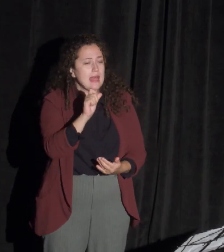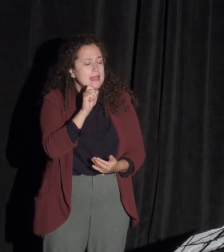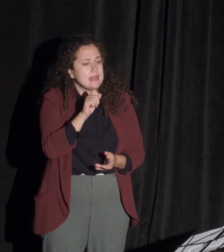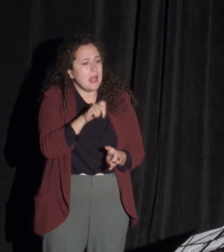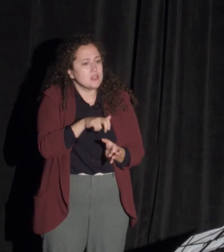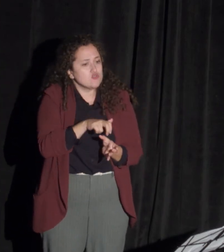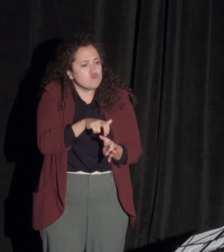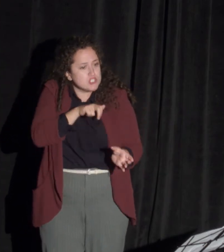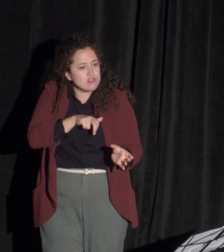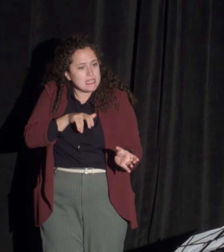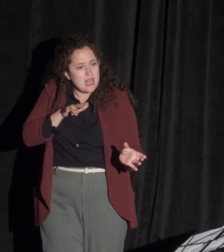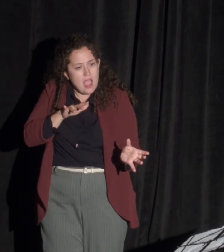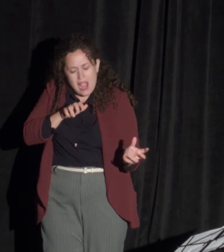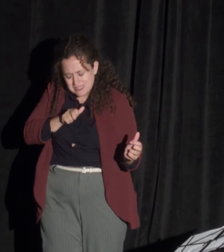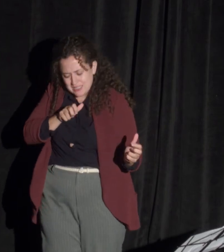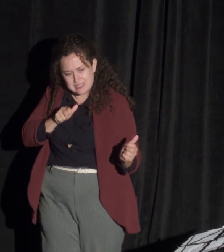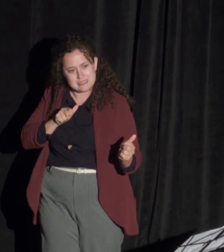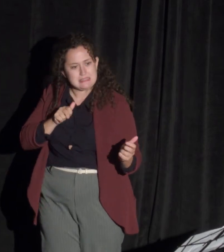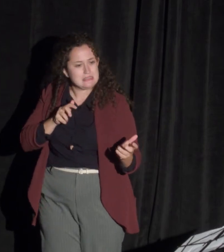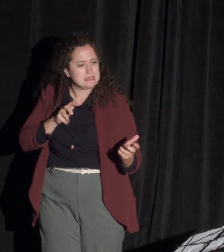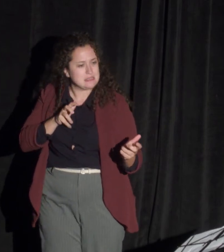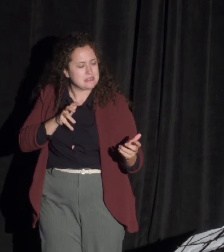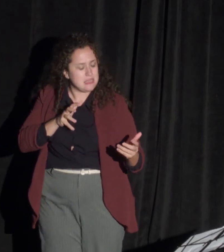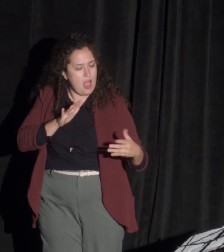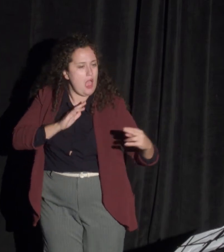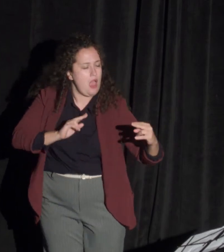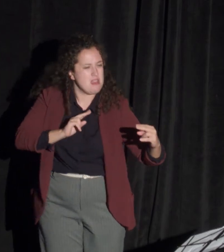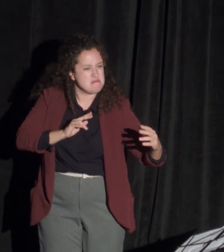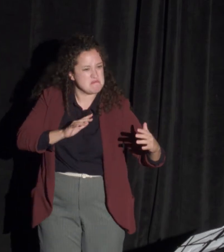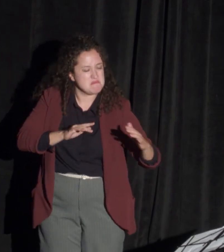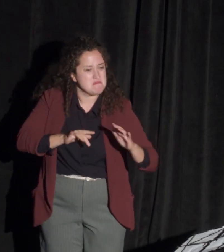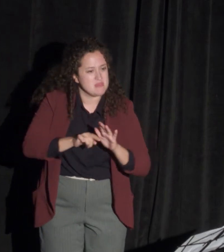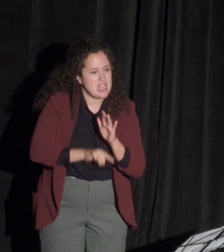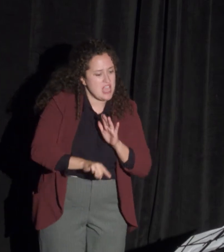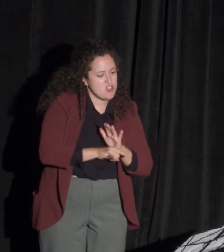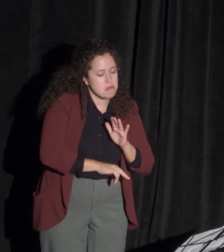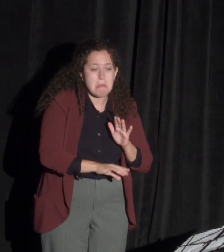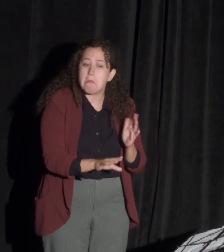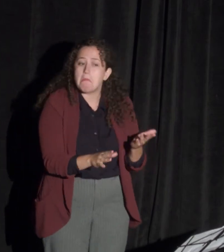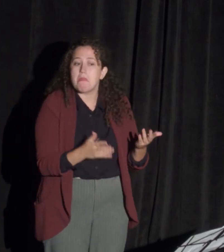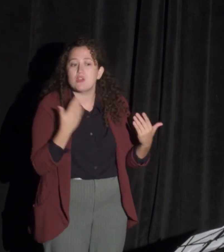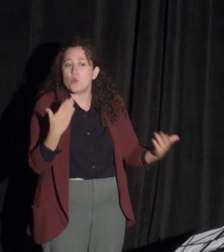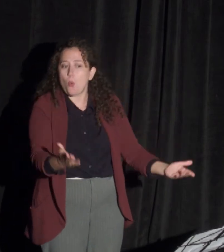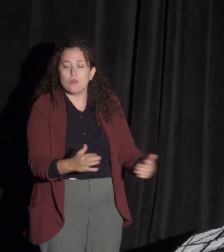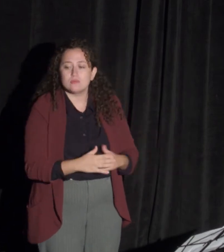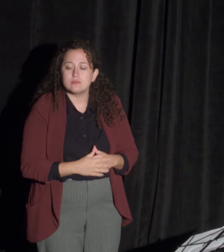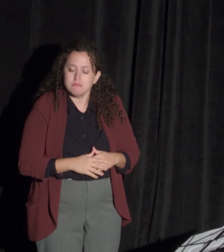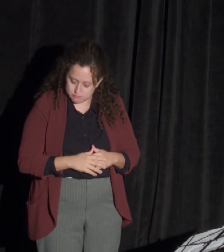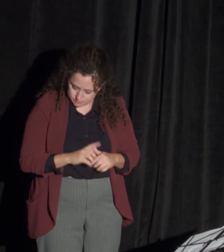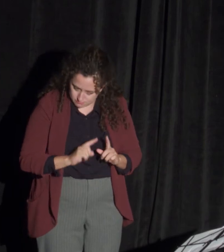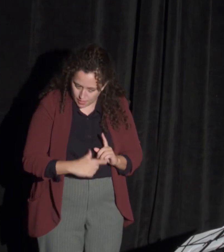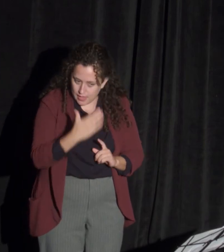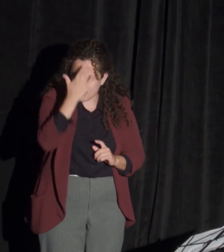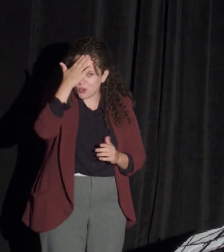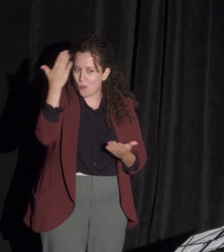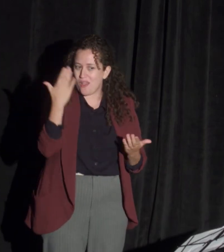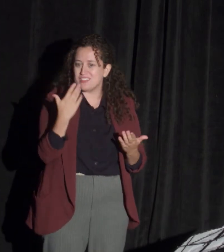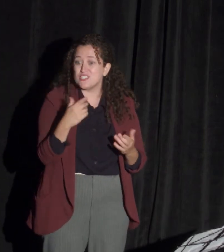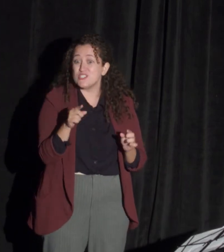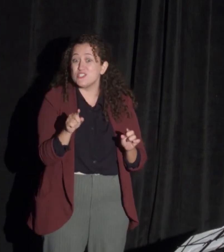flinching into negation? I don't know. But I do know this. You, all of you, who are my peers